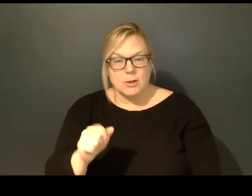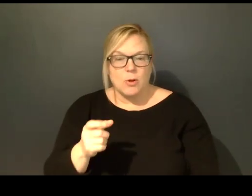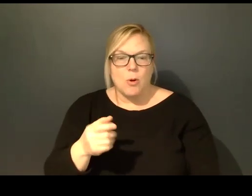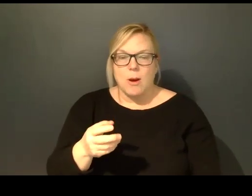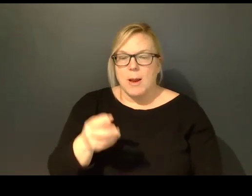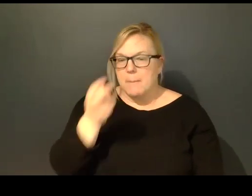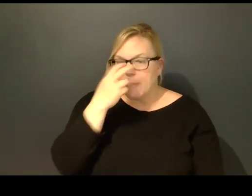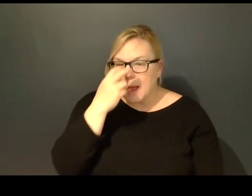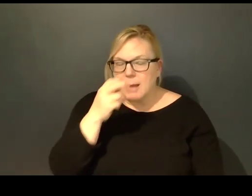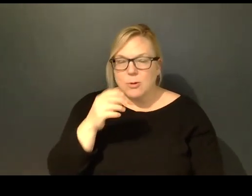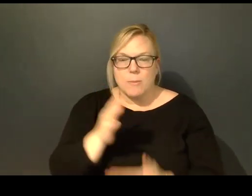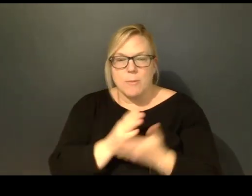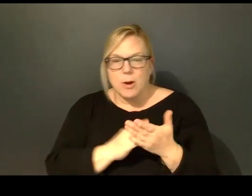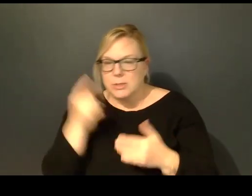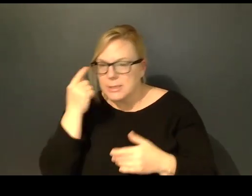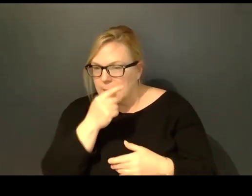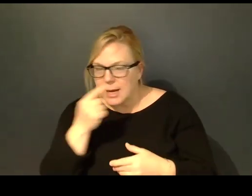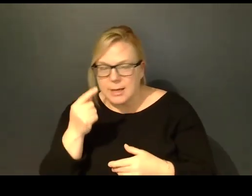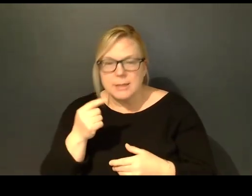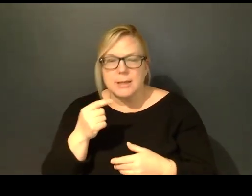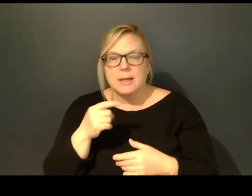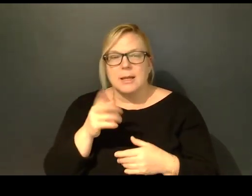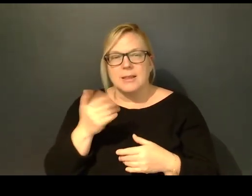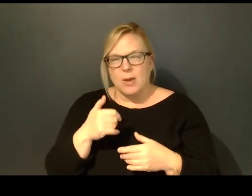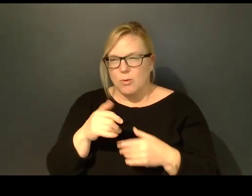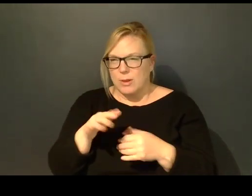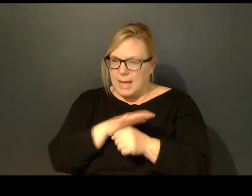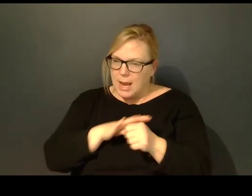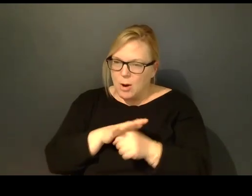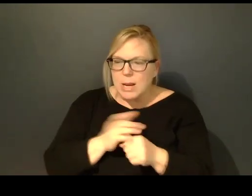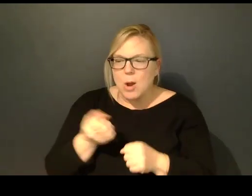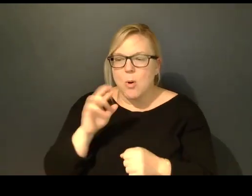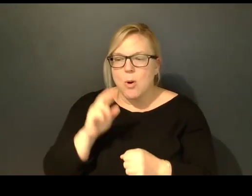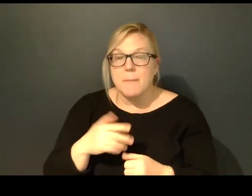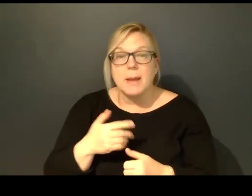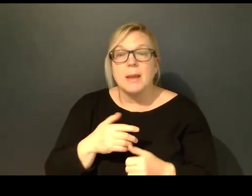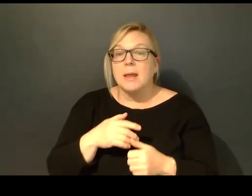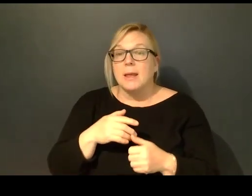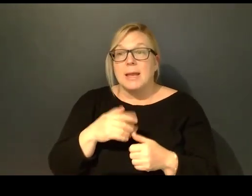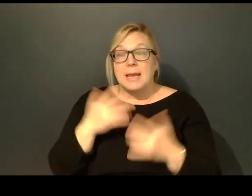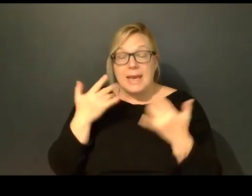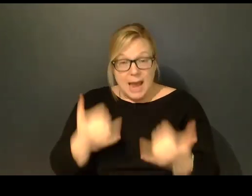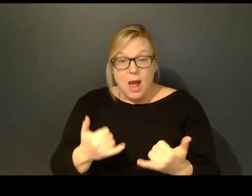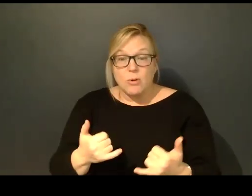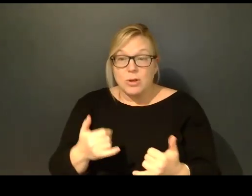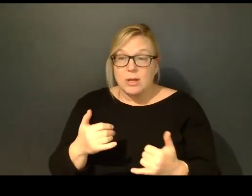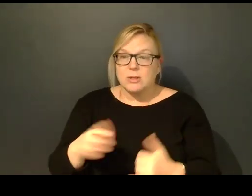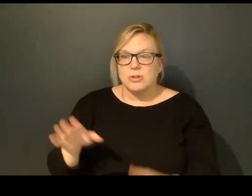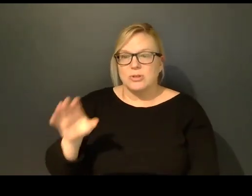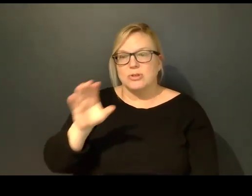mostly local or on the ground or just within your area. Now you can get on and